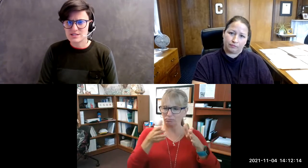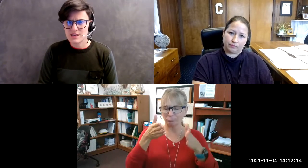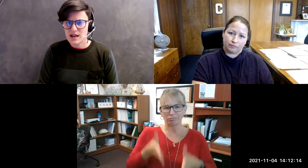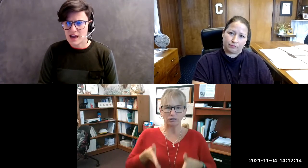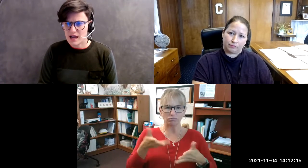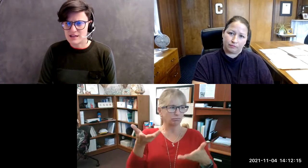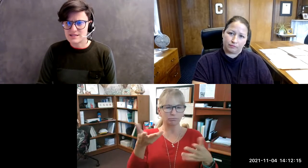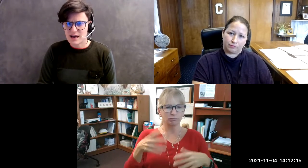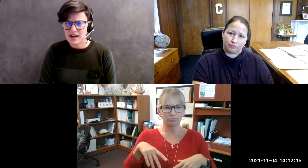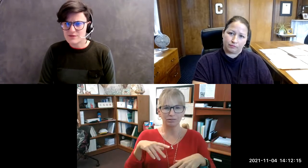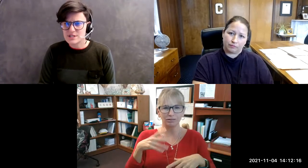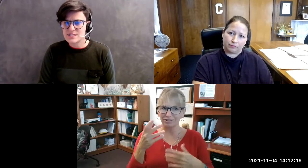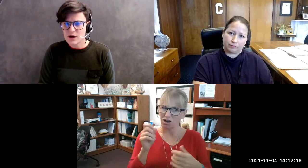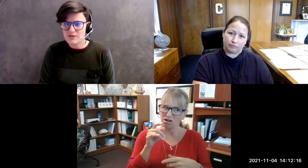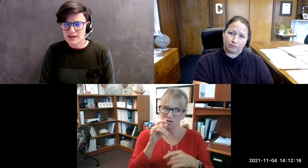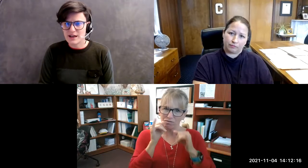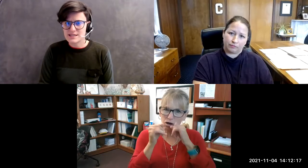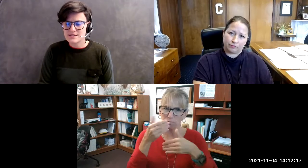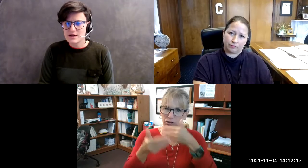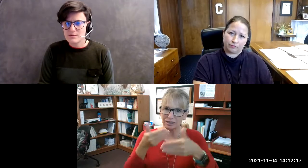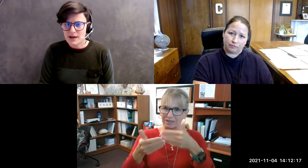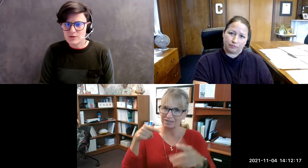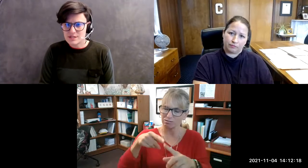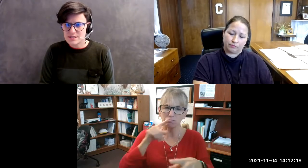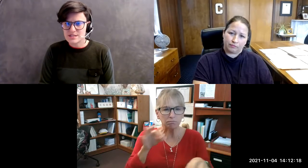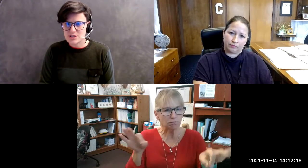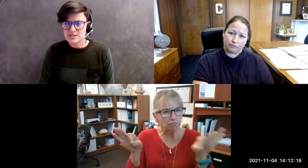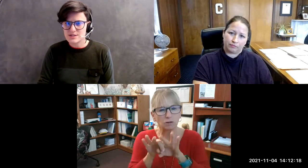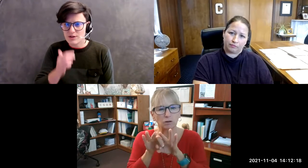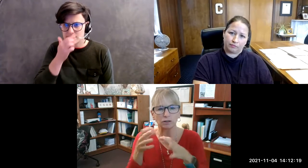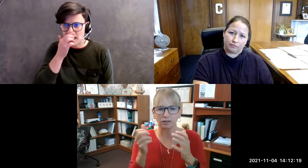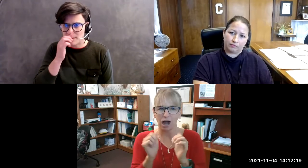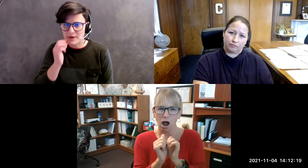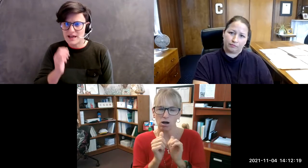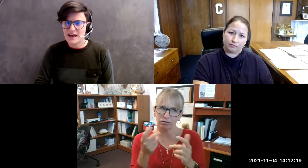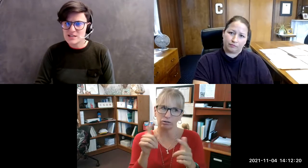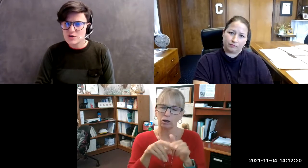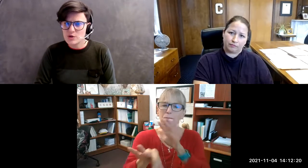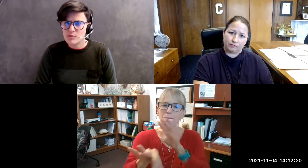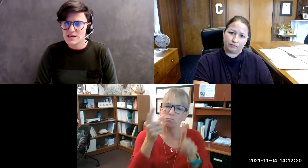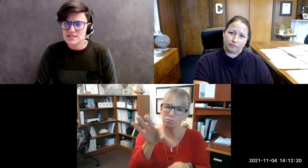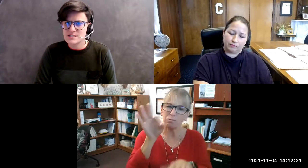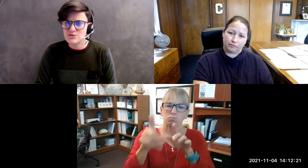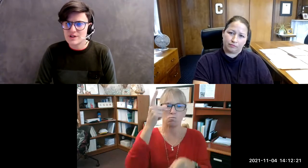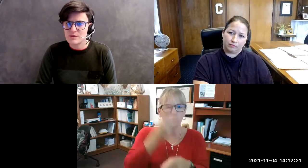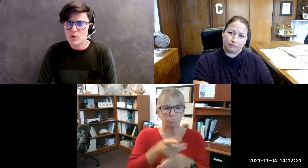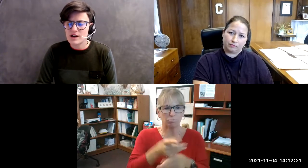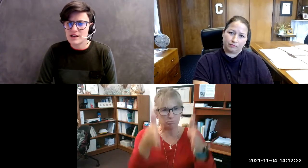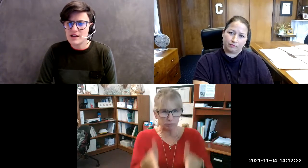decisions? And I have to self-analyze my own decisions all the time. And that interview process is really important